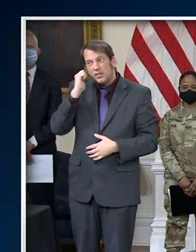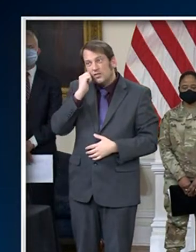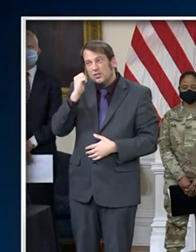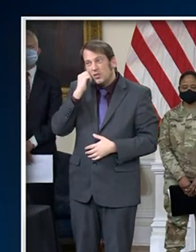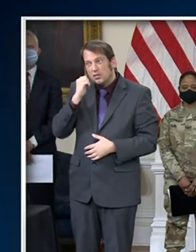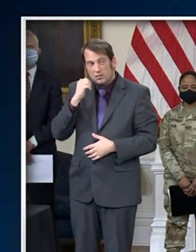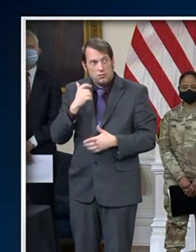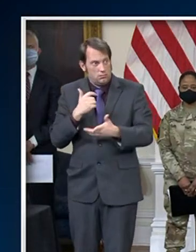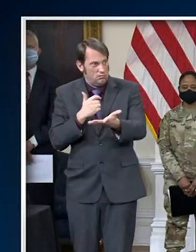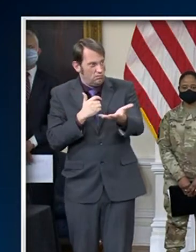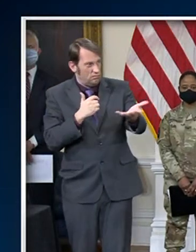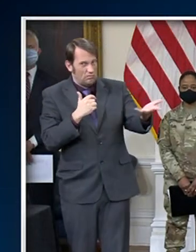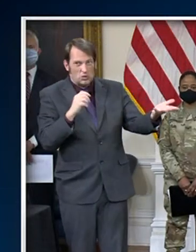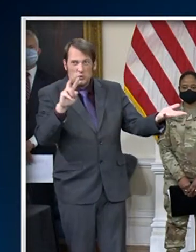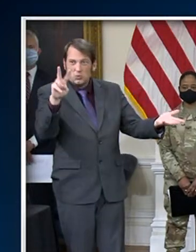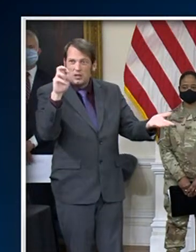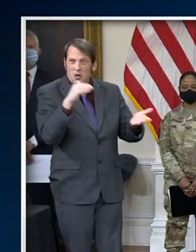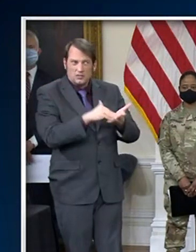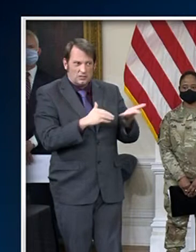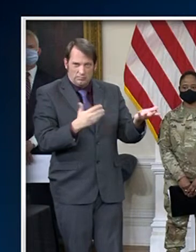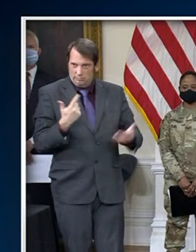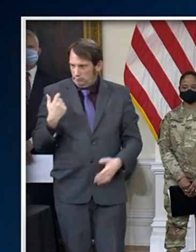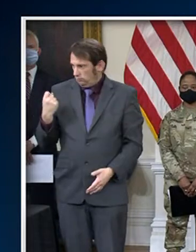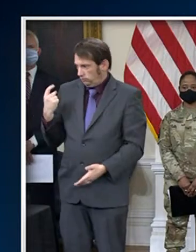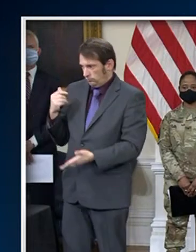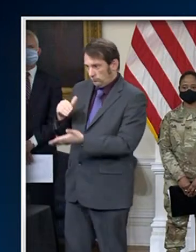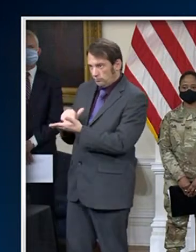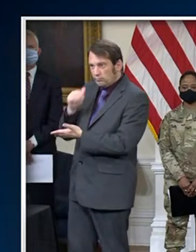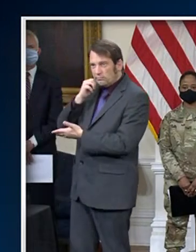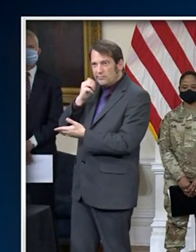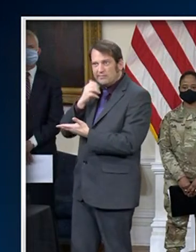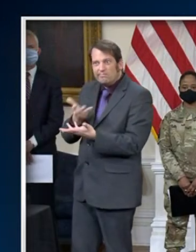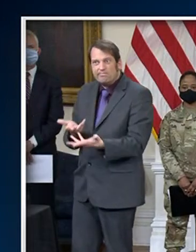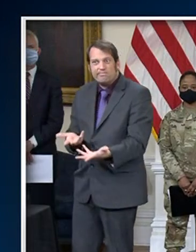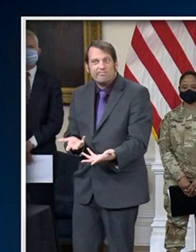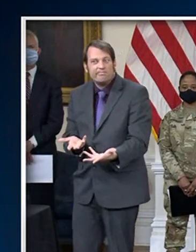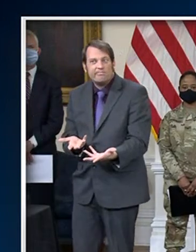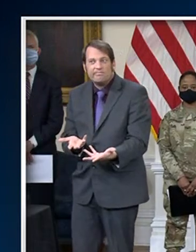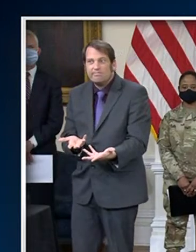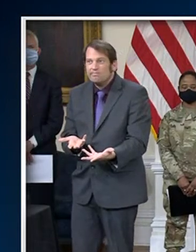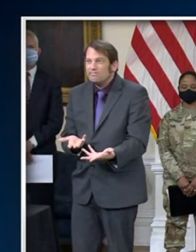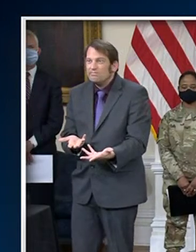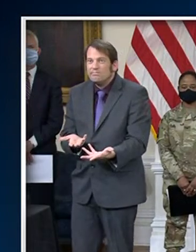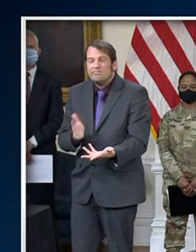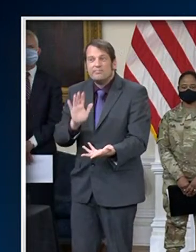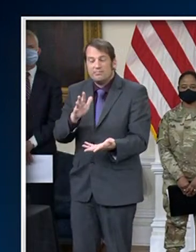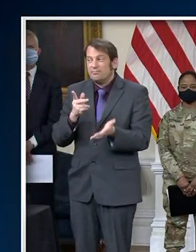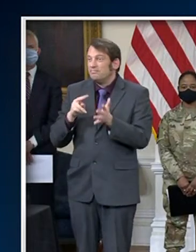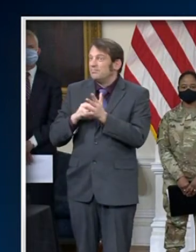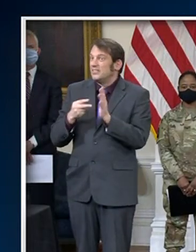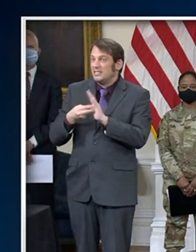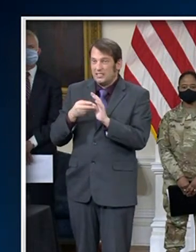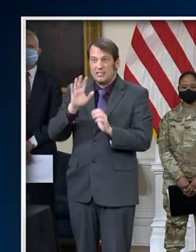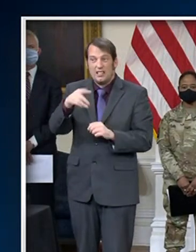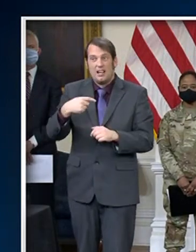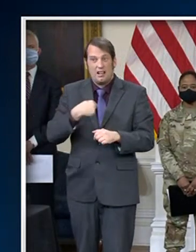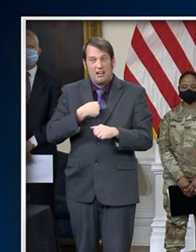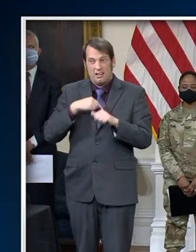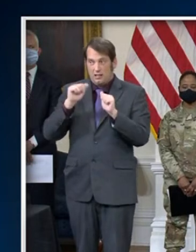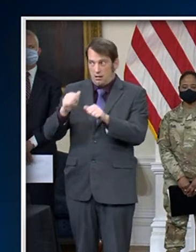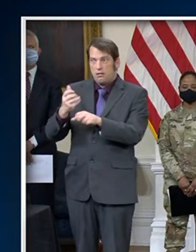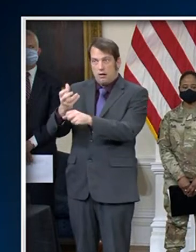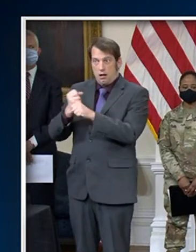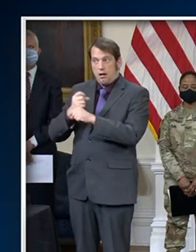Unfortunately, just because you may be eligible does not mean that a vaccine or an appointment